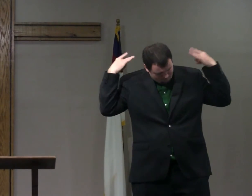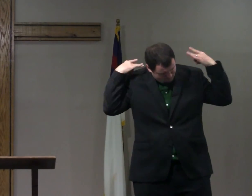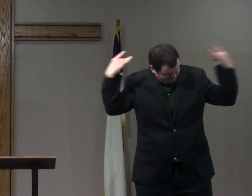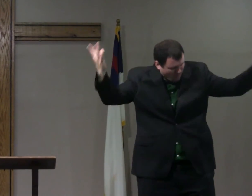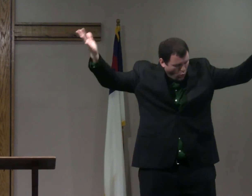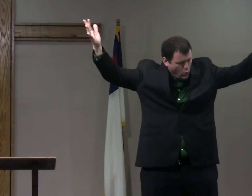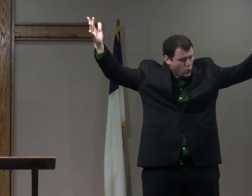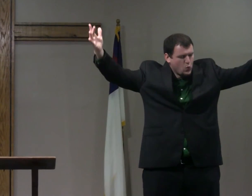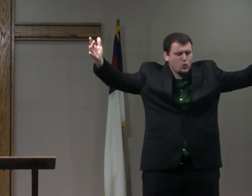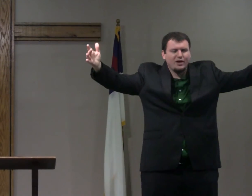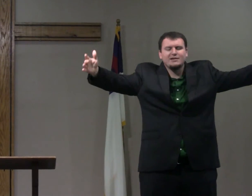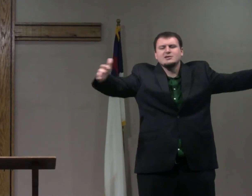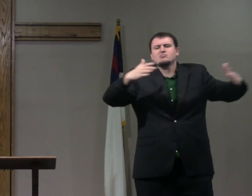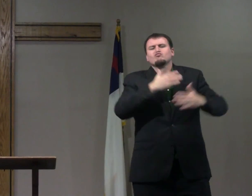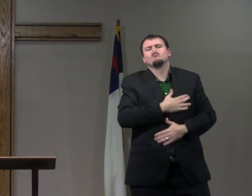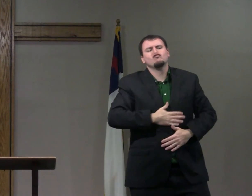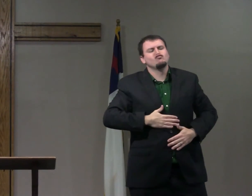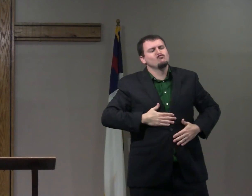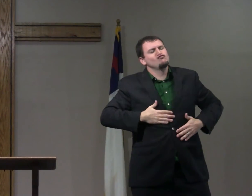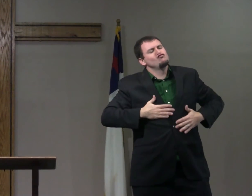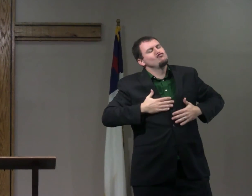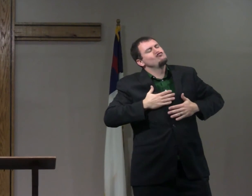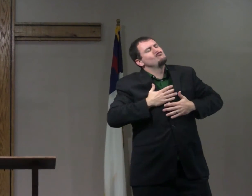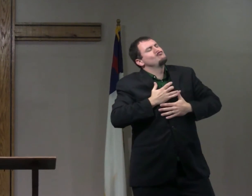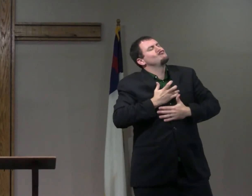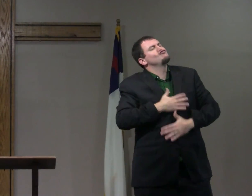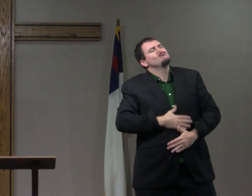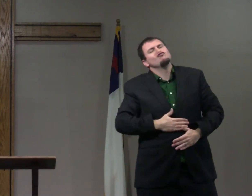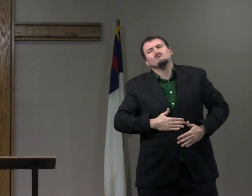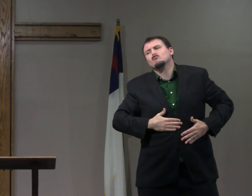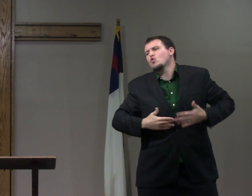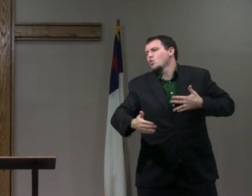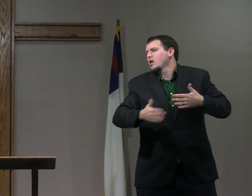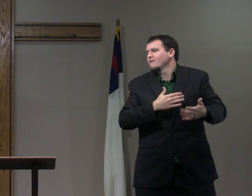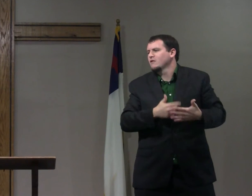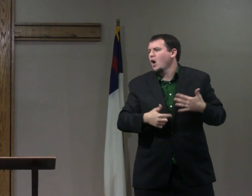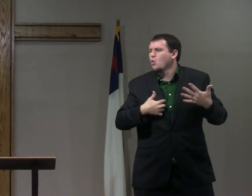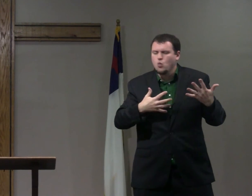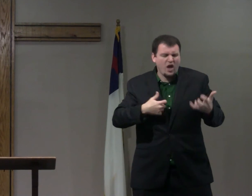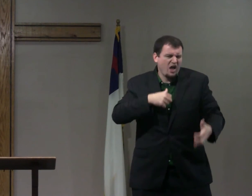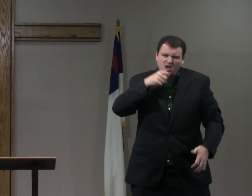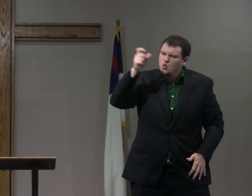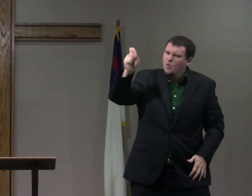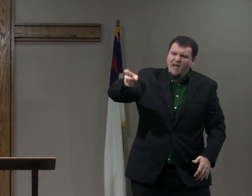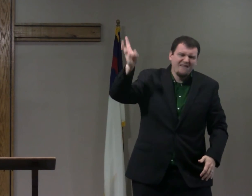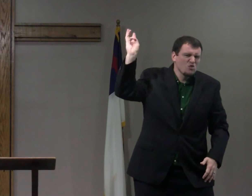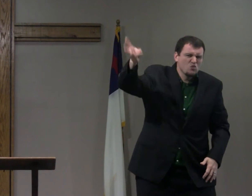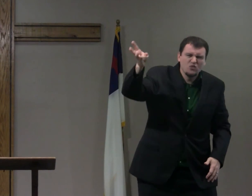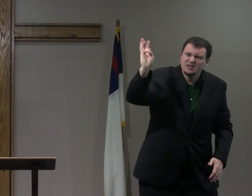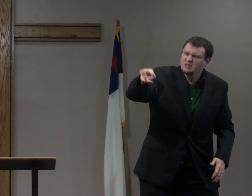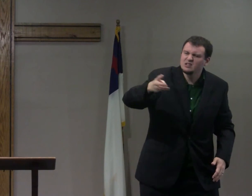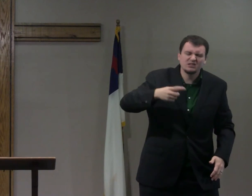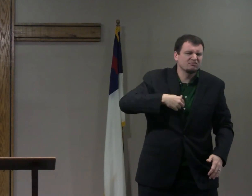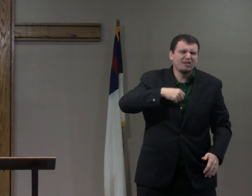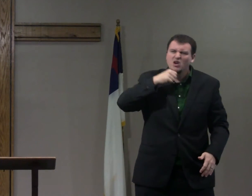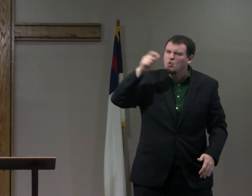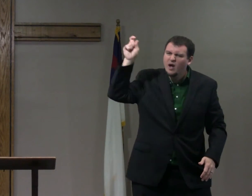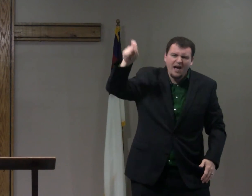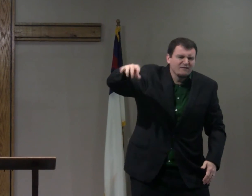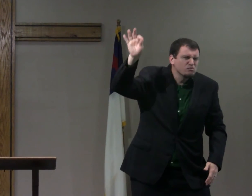means that's all I have to do, and I can do whatever else I want because I committed to $5 a week, and I don't have to go